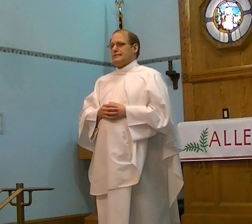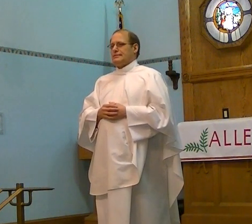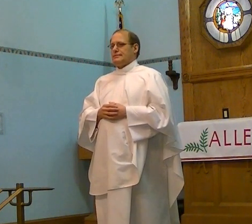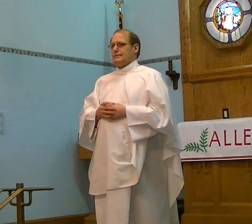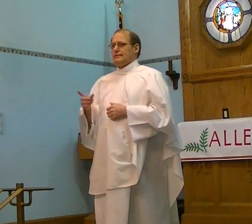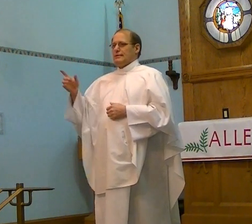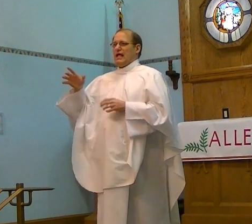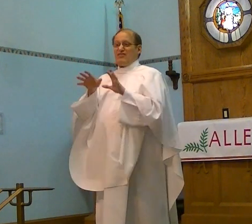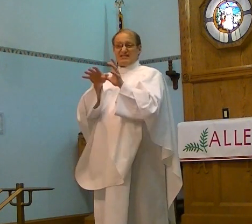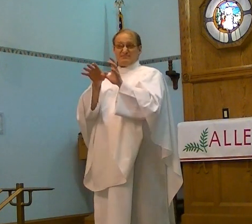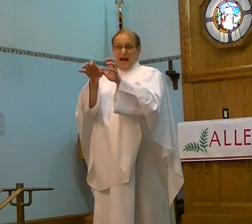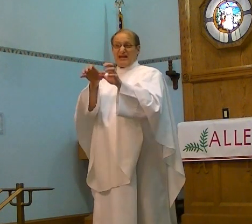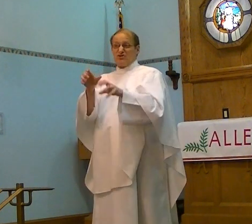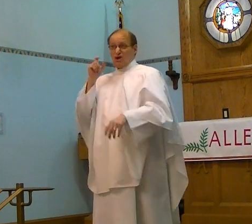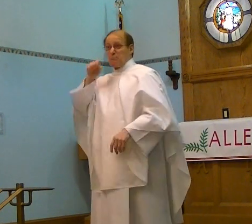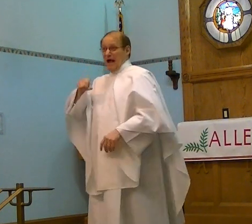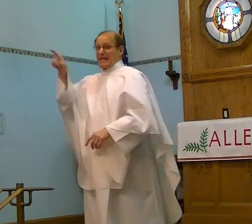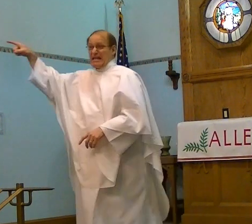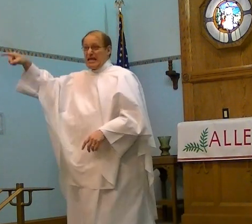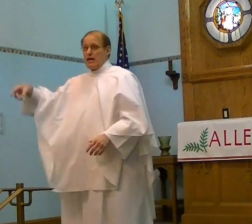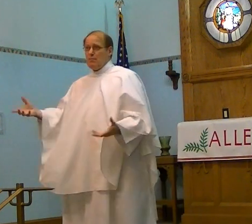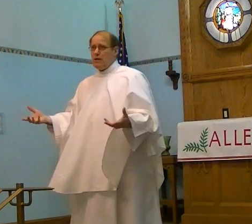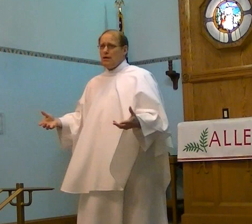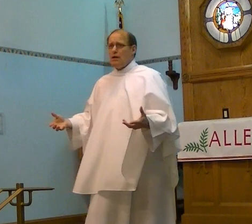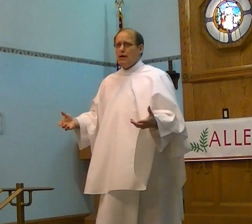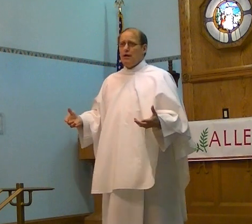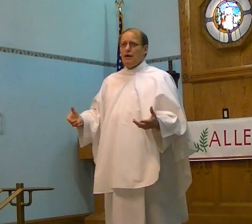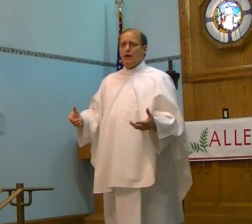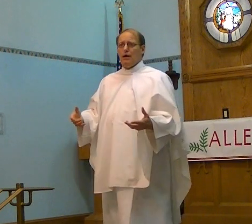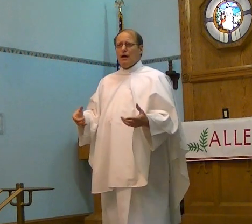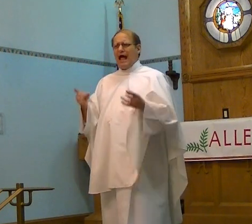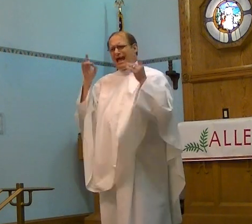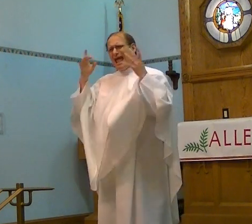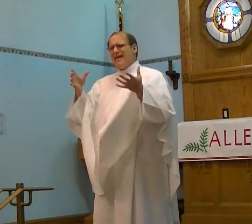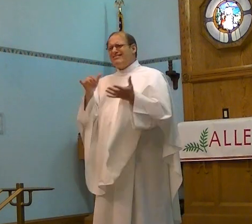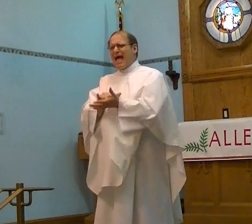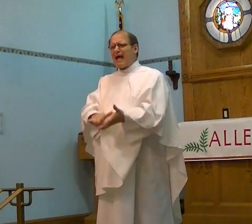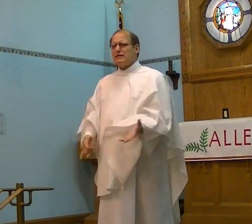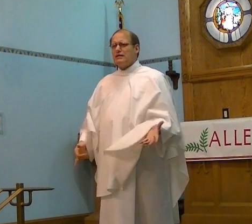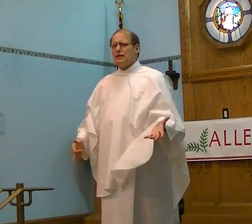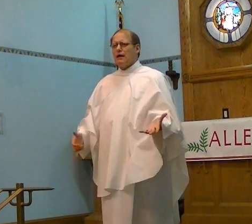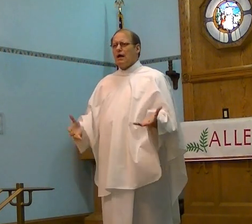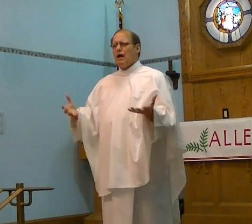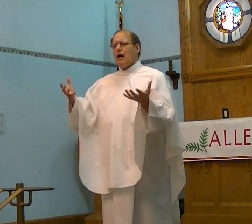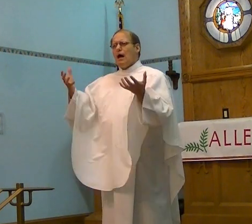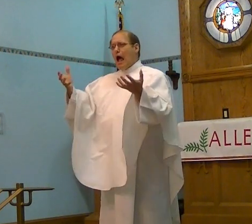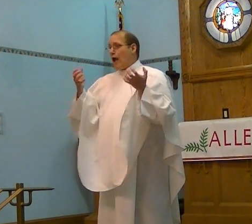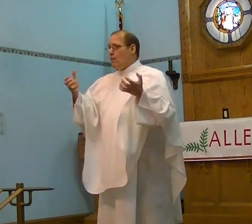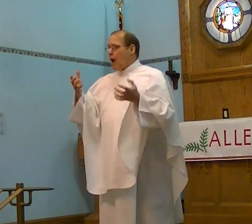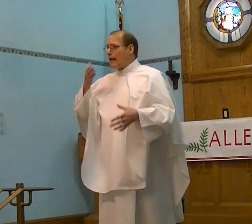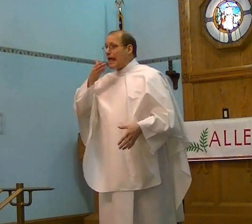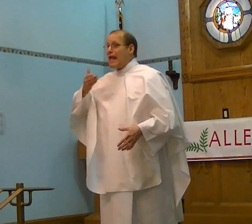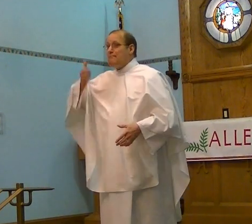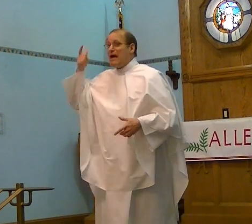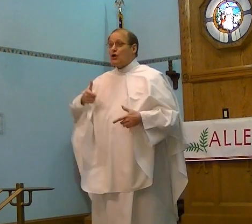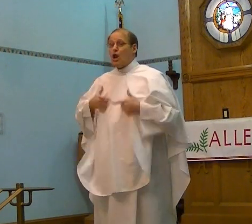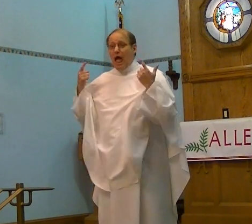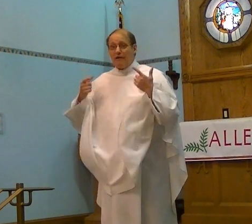And the spiders are biting him. I hate that. I want a better life